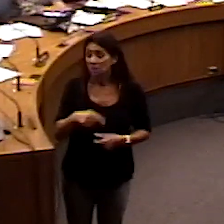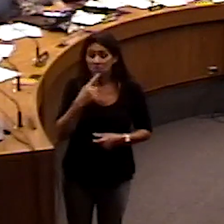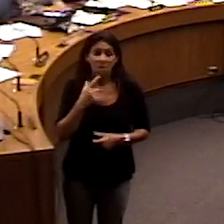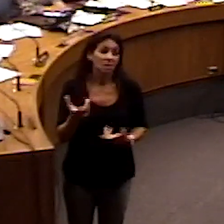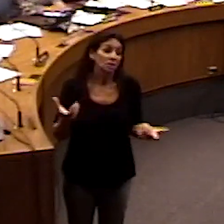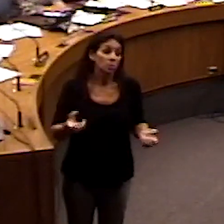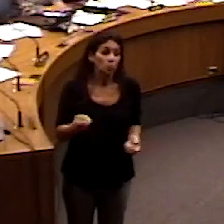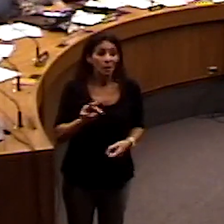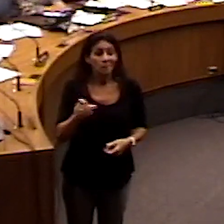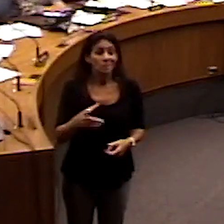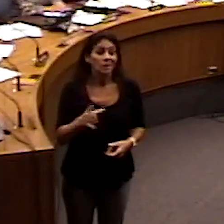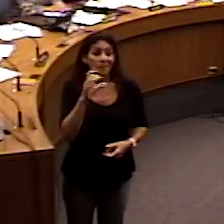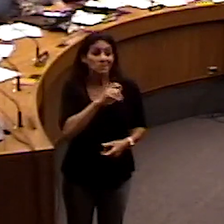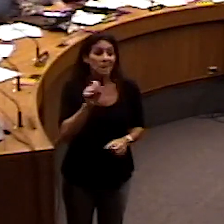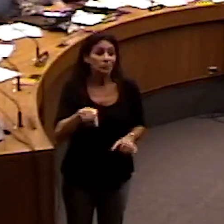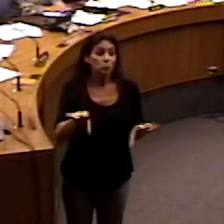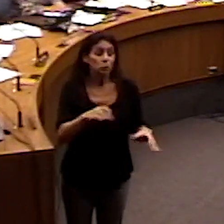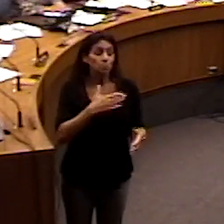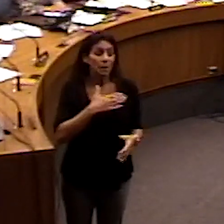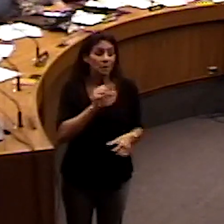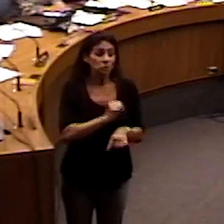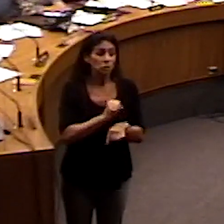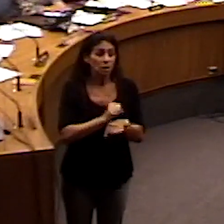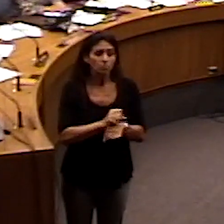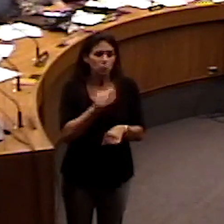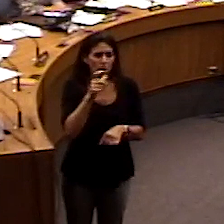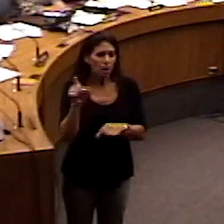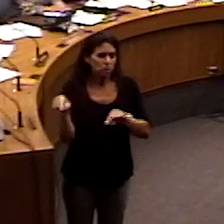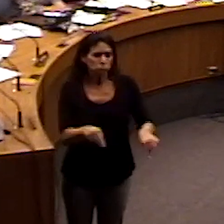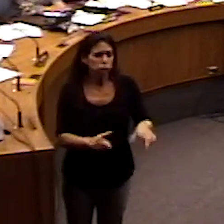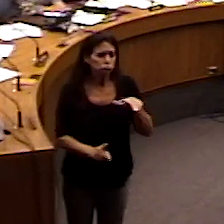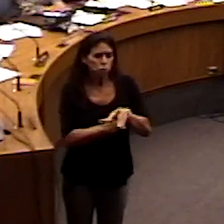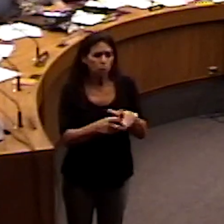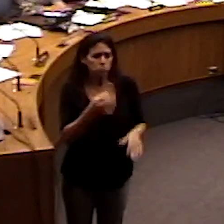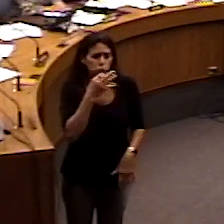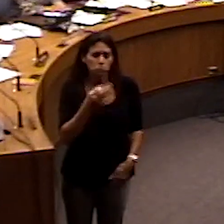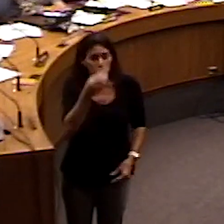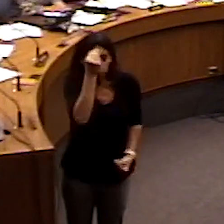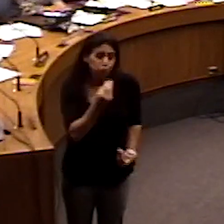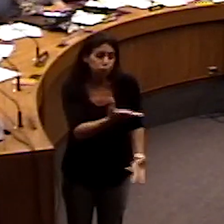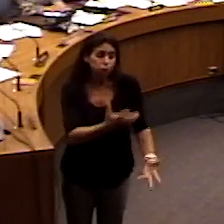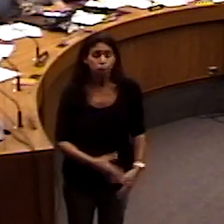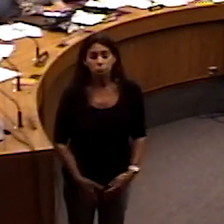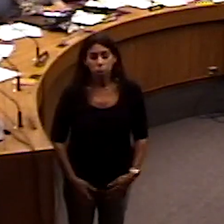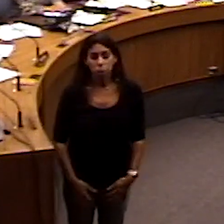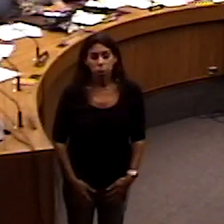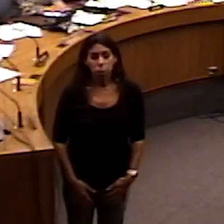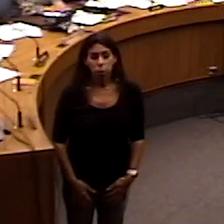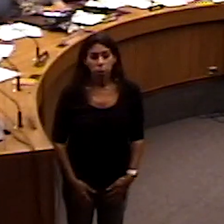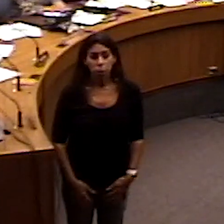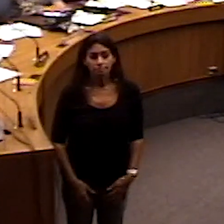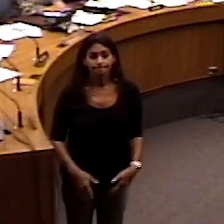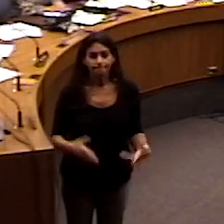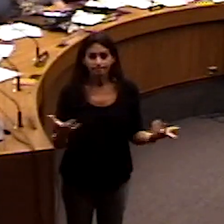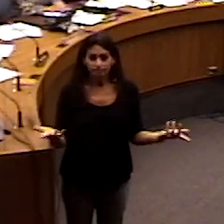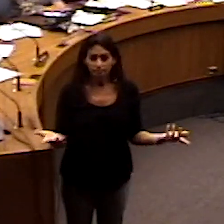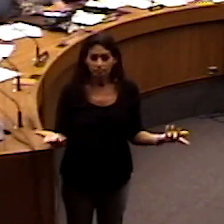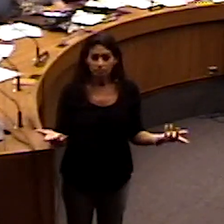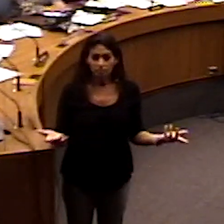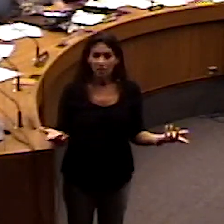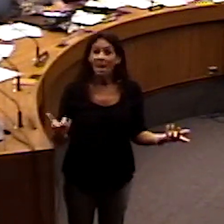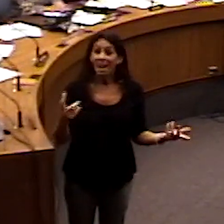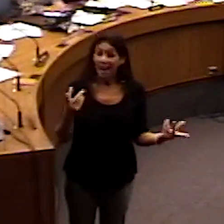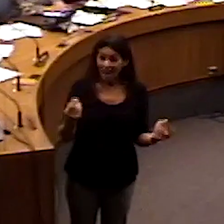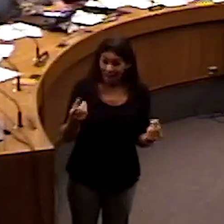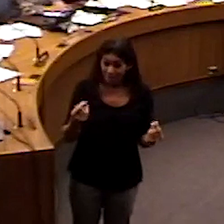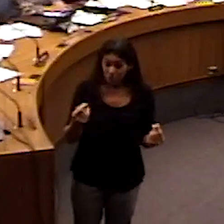my job, huh? And he goes, they're not going to come out anytime soon, so, you know, just so you know, blah, blah, blah. I ended up digging a trench